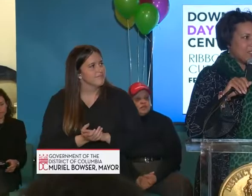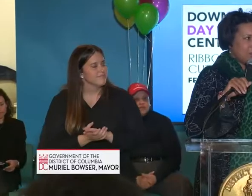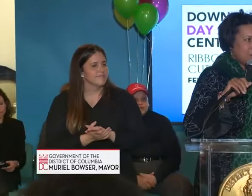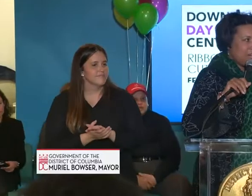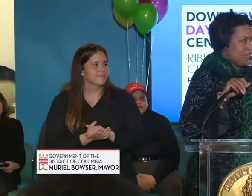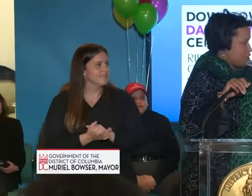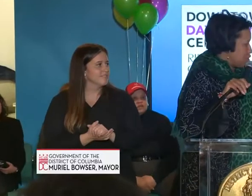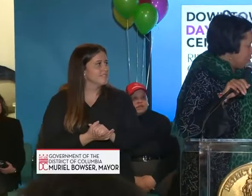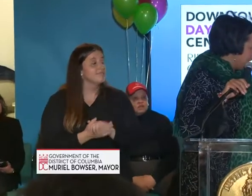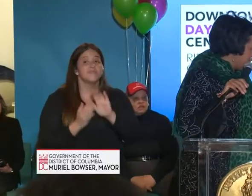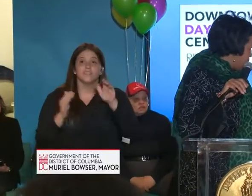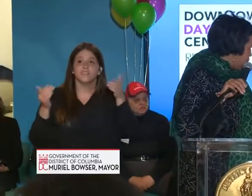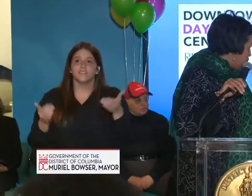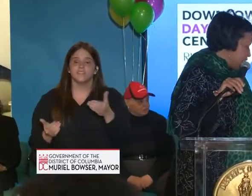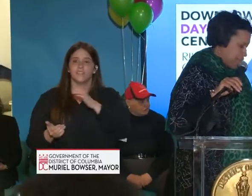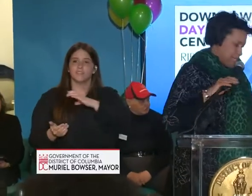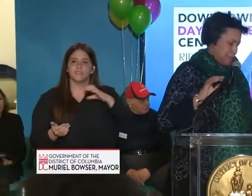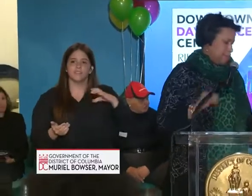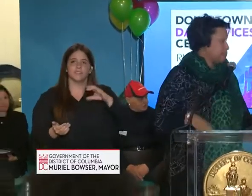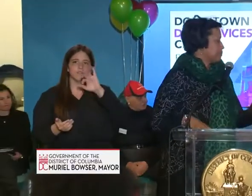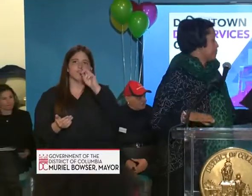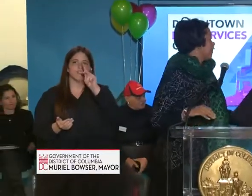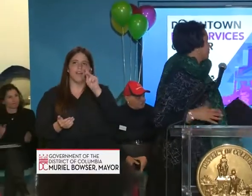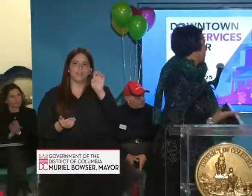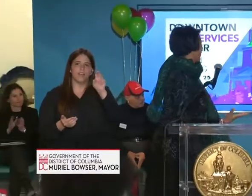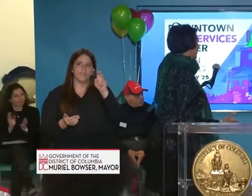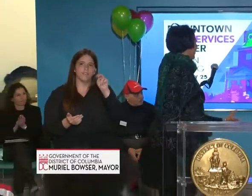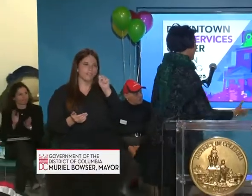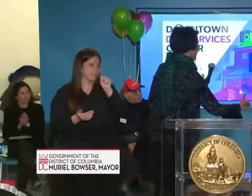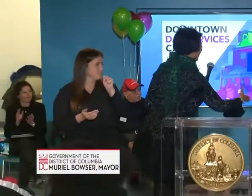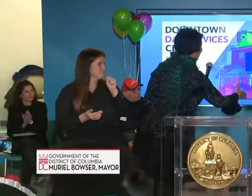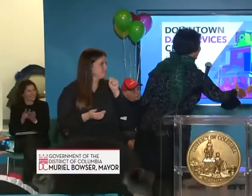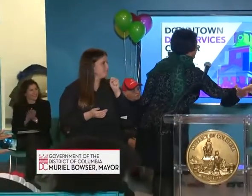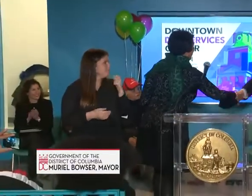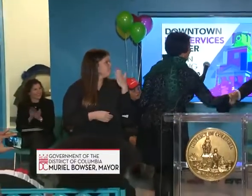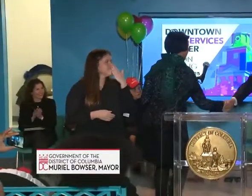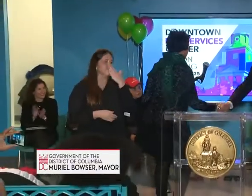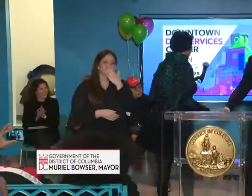Let me also introduce Councilmember Jack Evans.